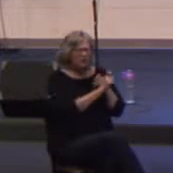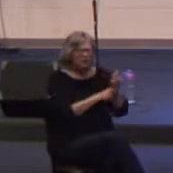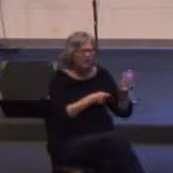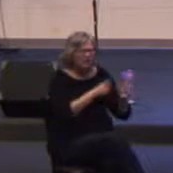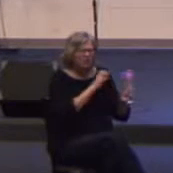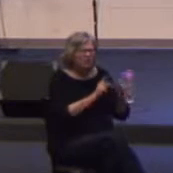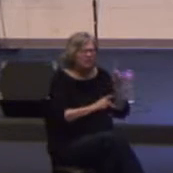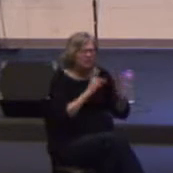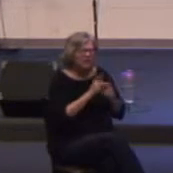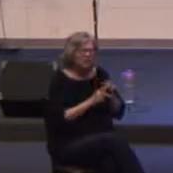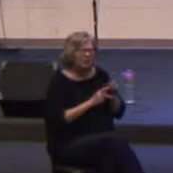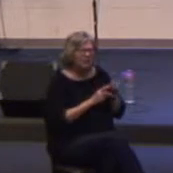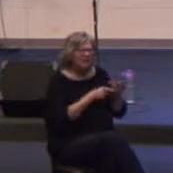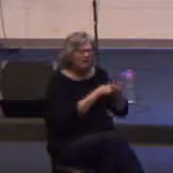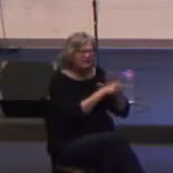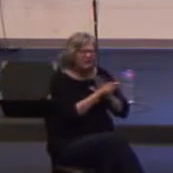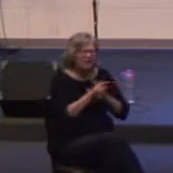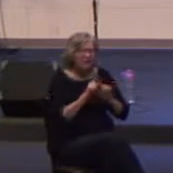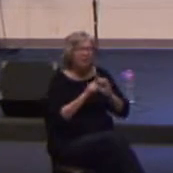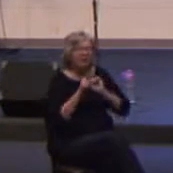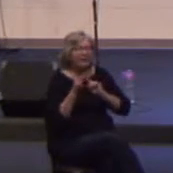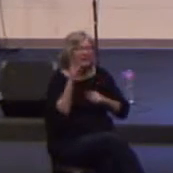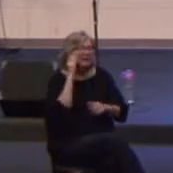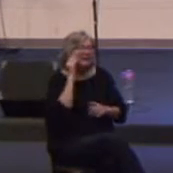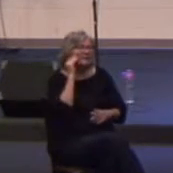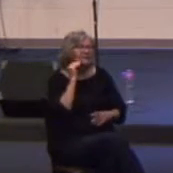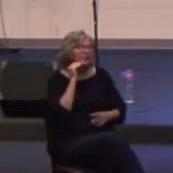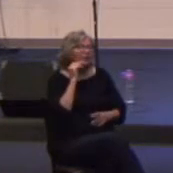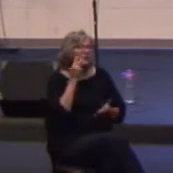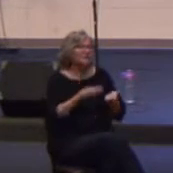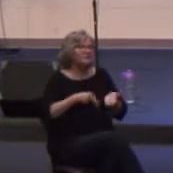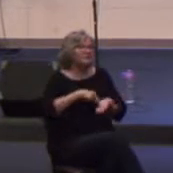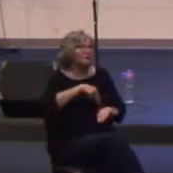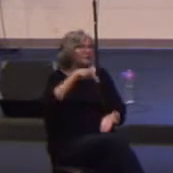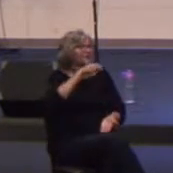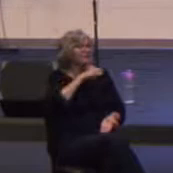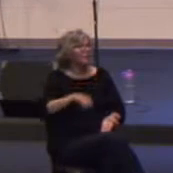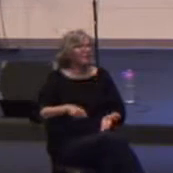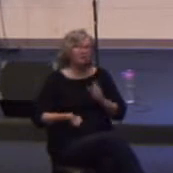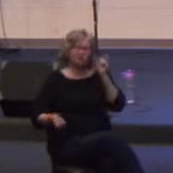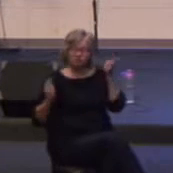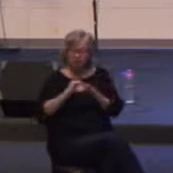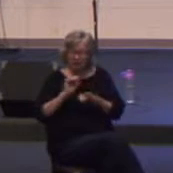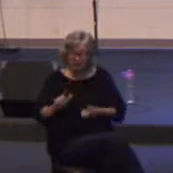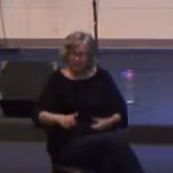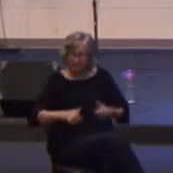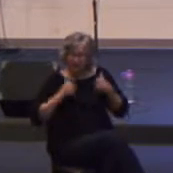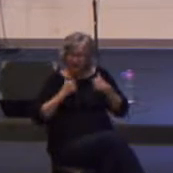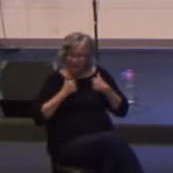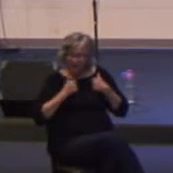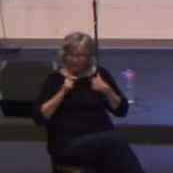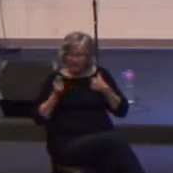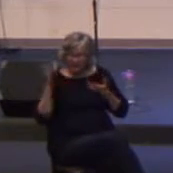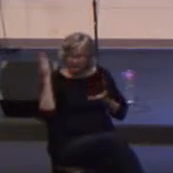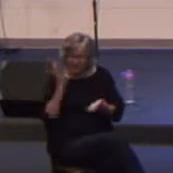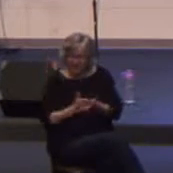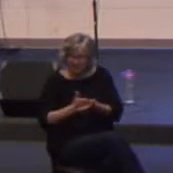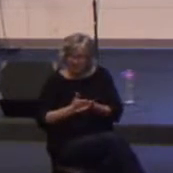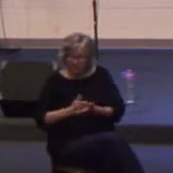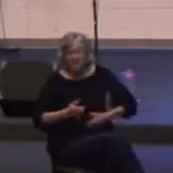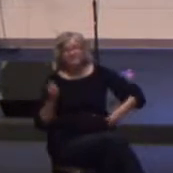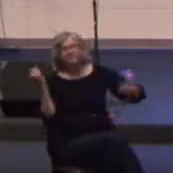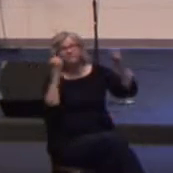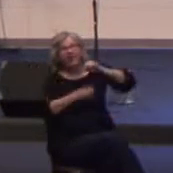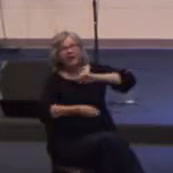murder them, but when he encountered the risen Christ, it so changed his life that he went from fighting against God to fully serving God with his